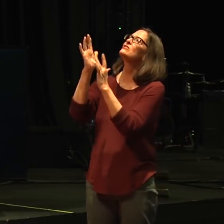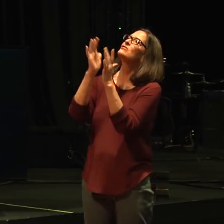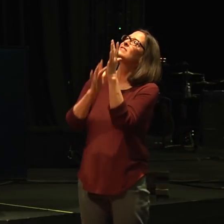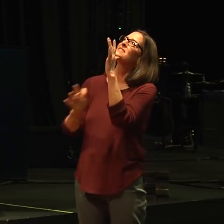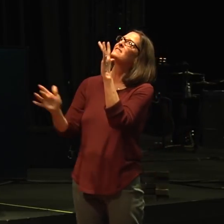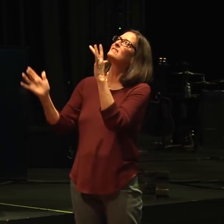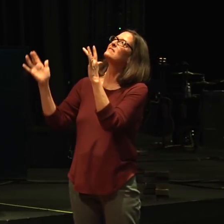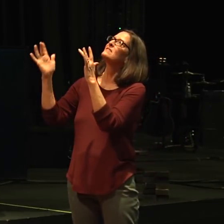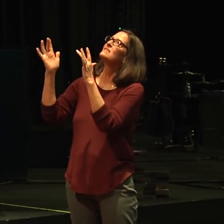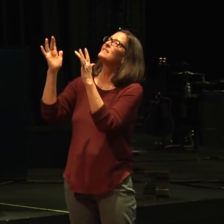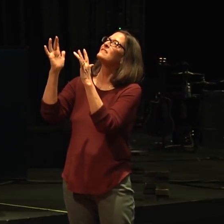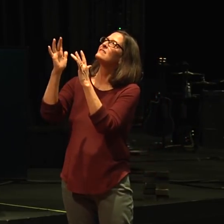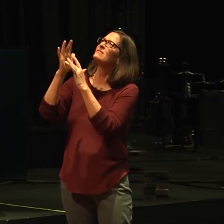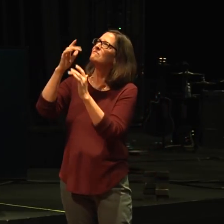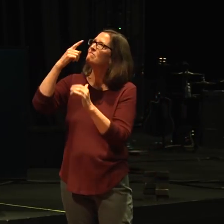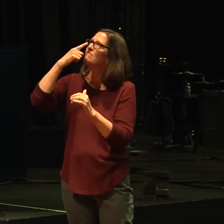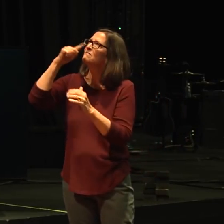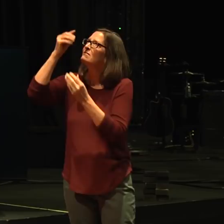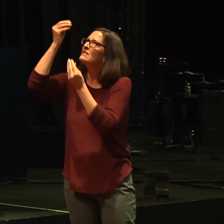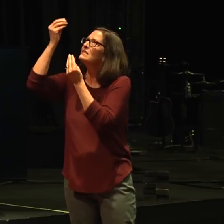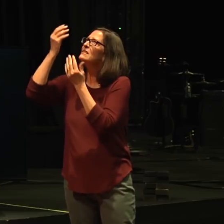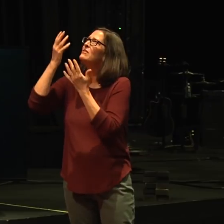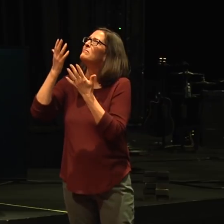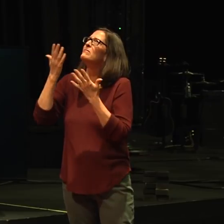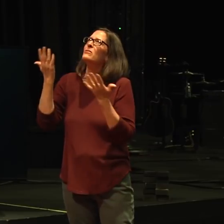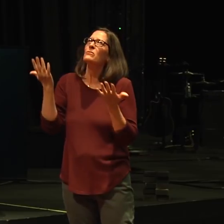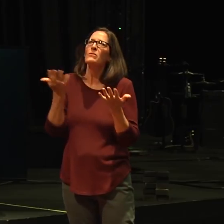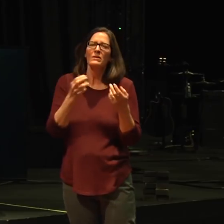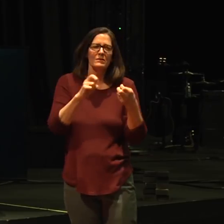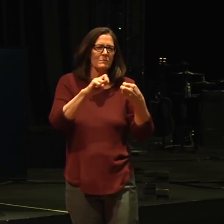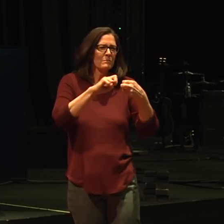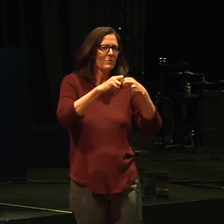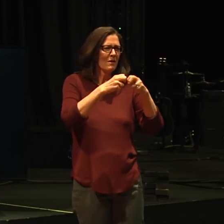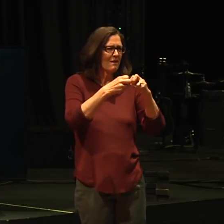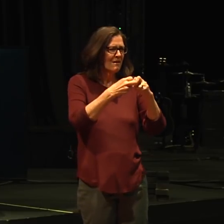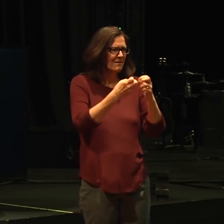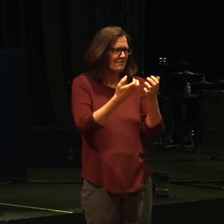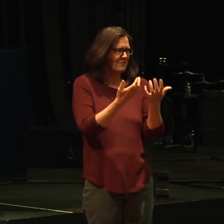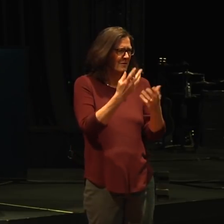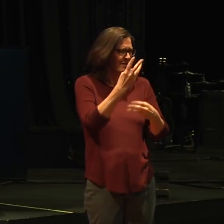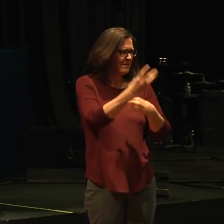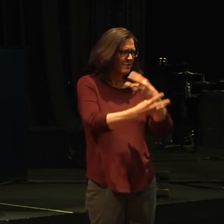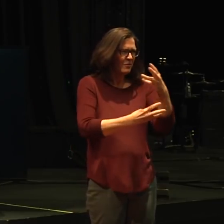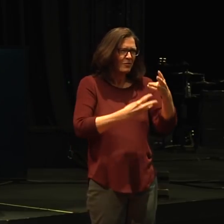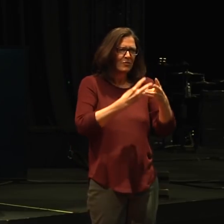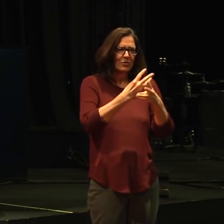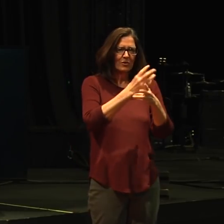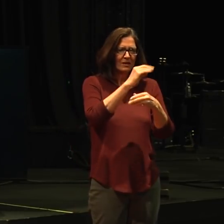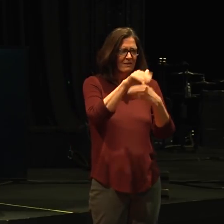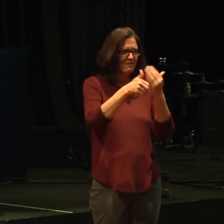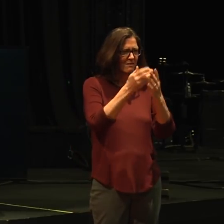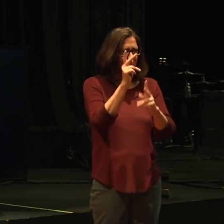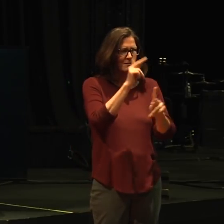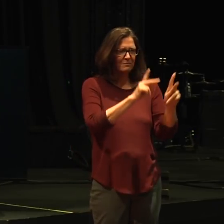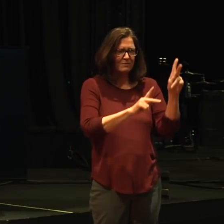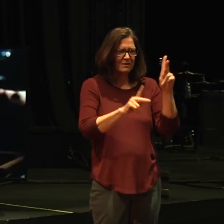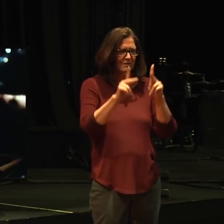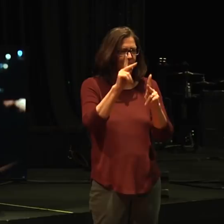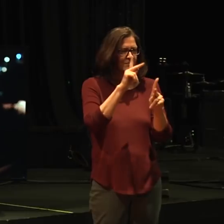Jesus, Jesus, could you tell me what the problem is with the world and all the people in